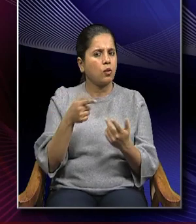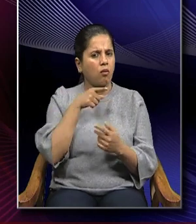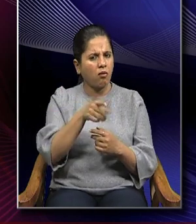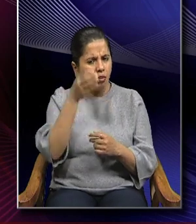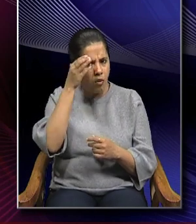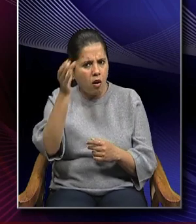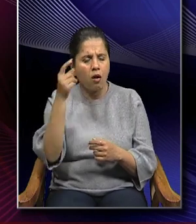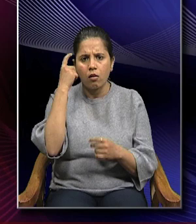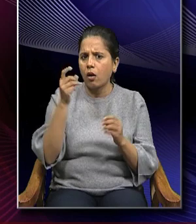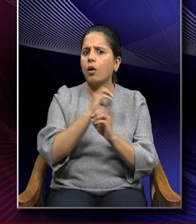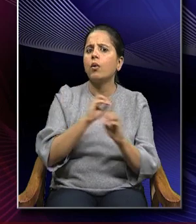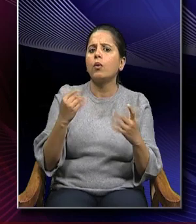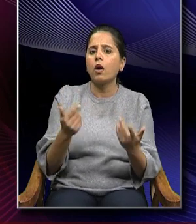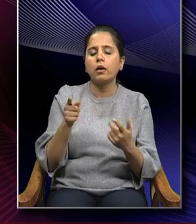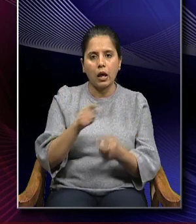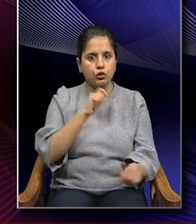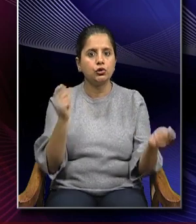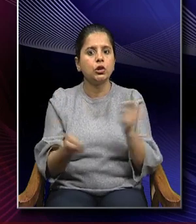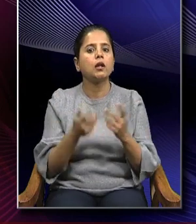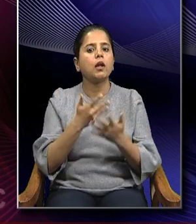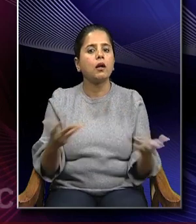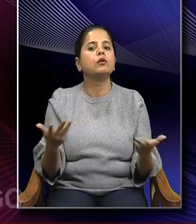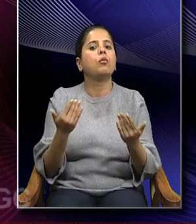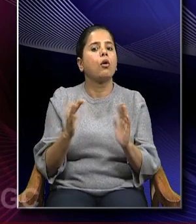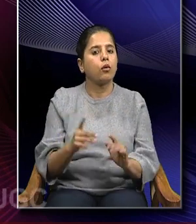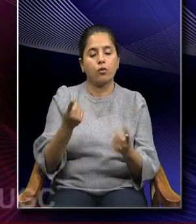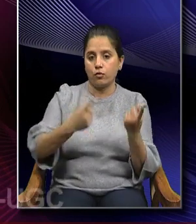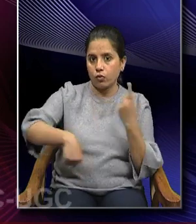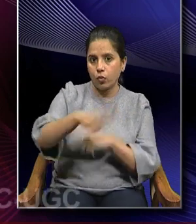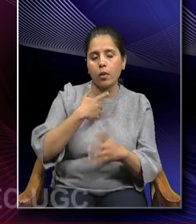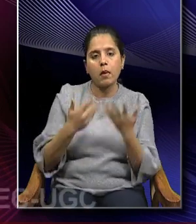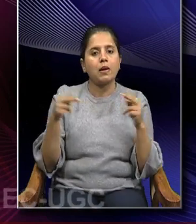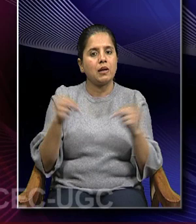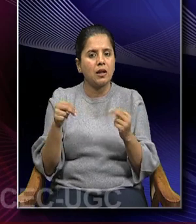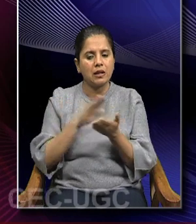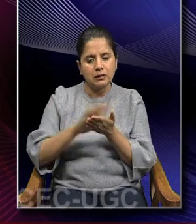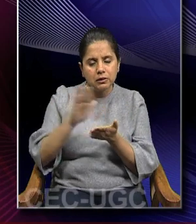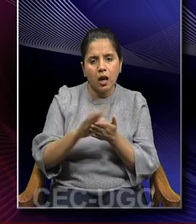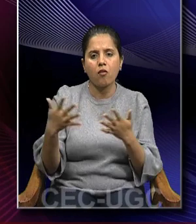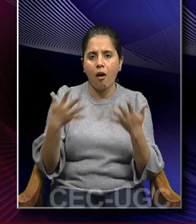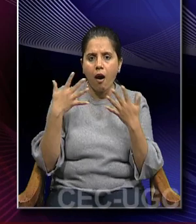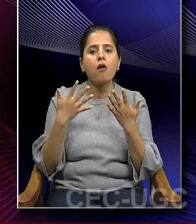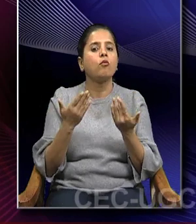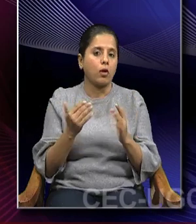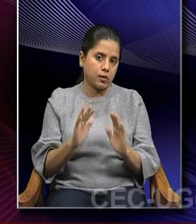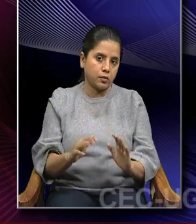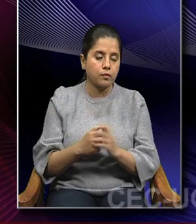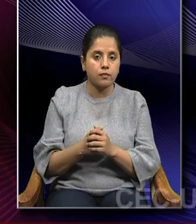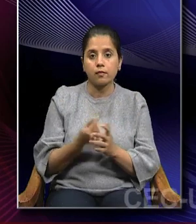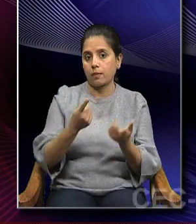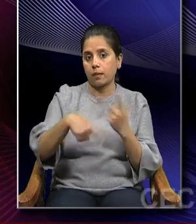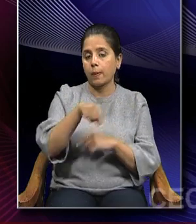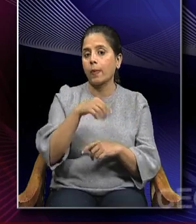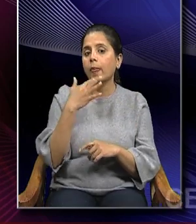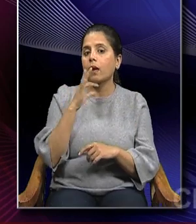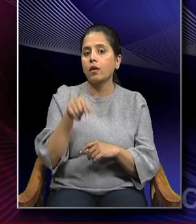concept, that this can also be converted into a product where we may need to purify our air also. So,